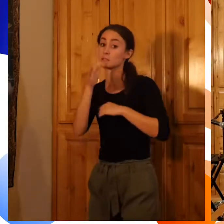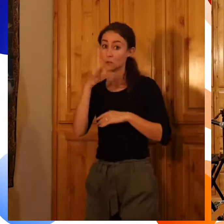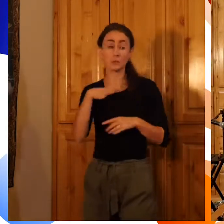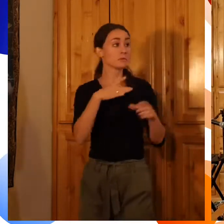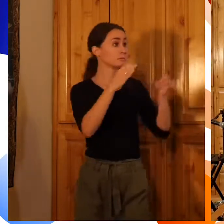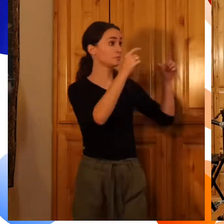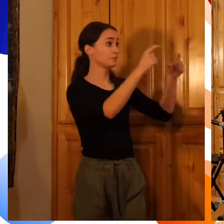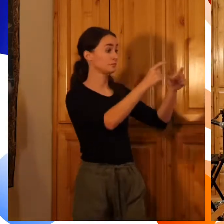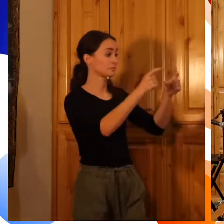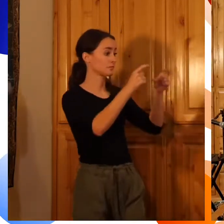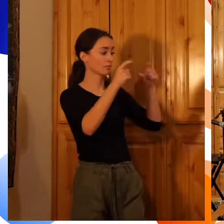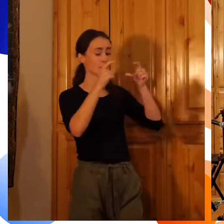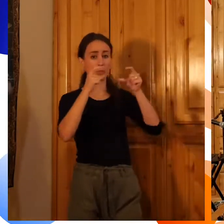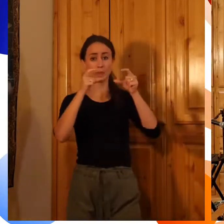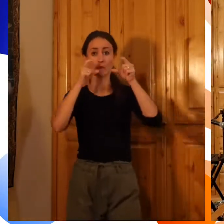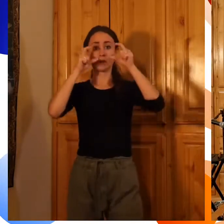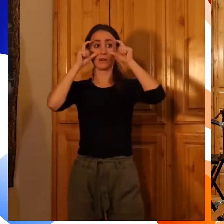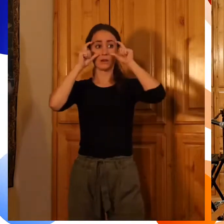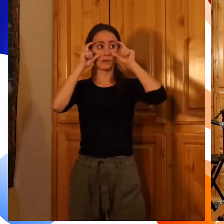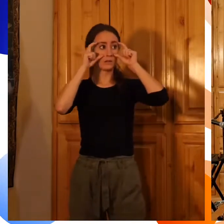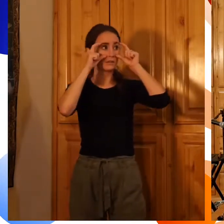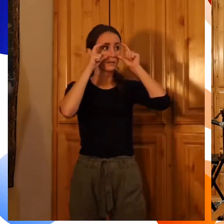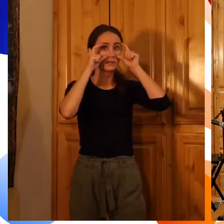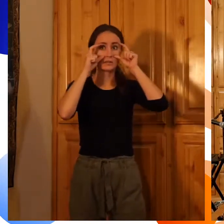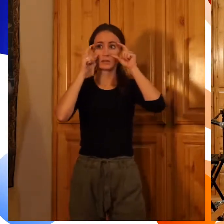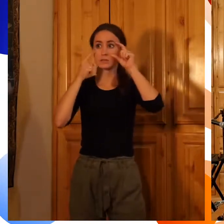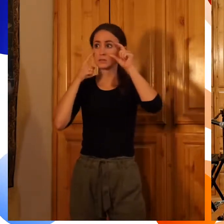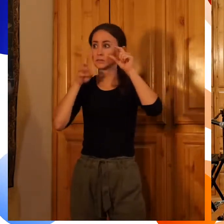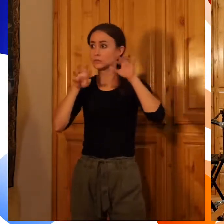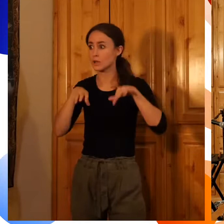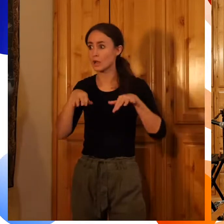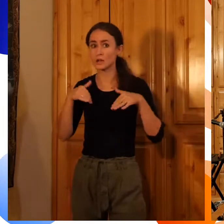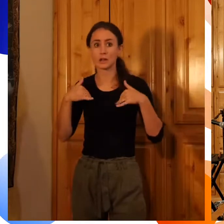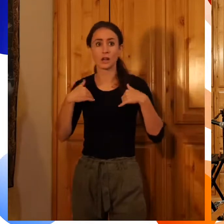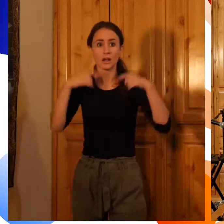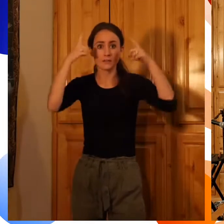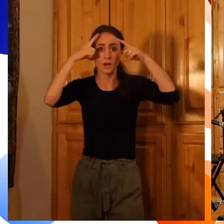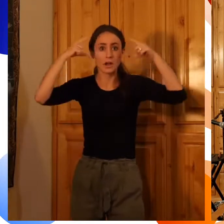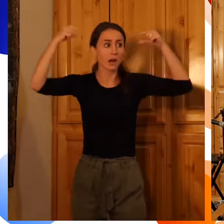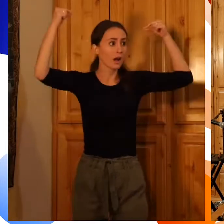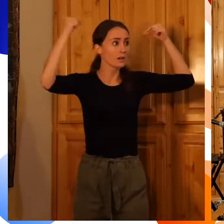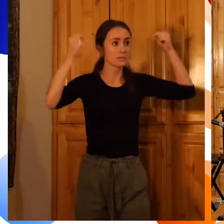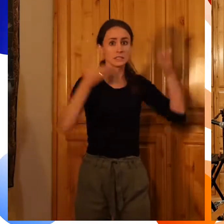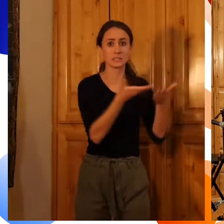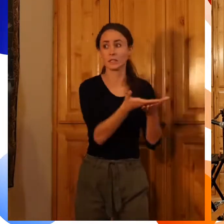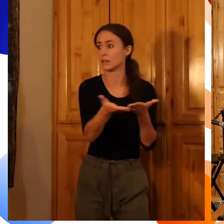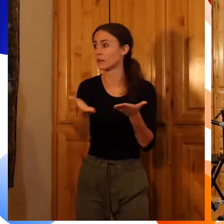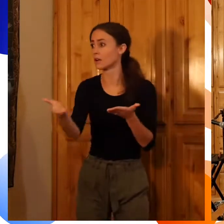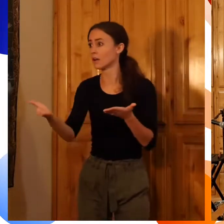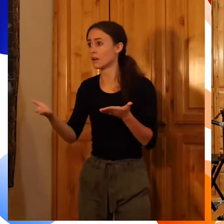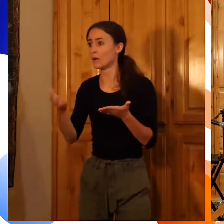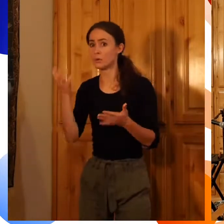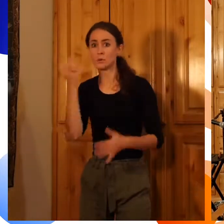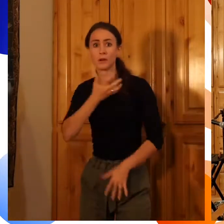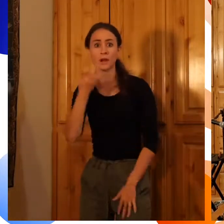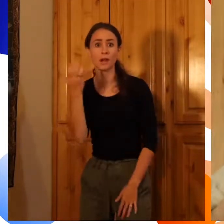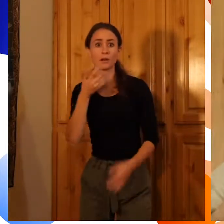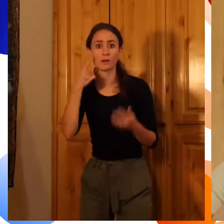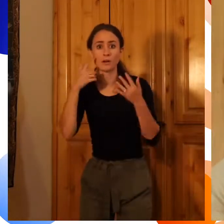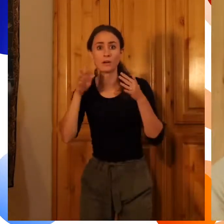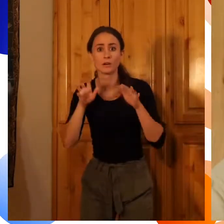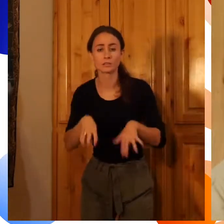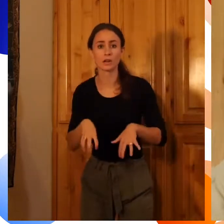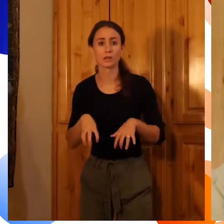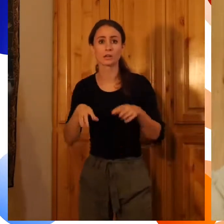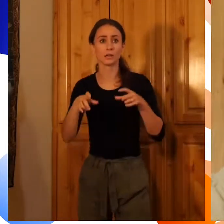there's goblins everywhere." And she took the glasses off, and all is as it was before. And she put the glasses back on, and she